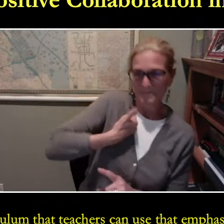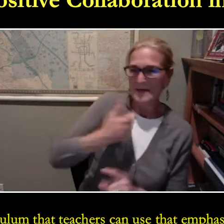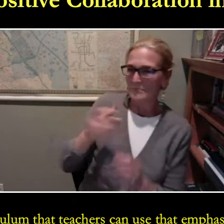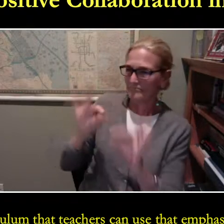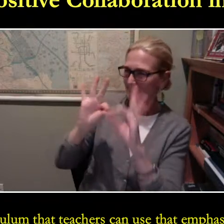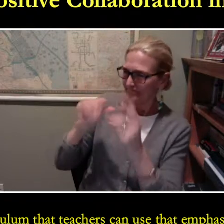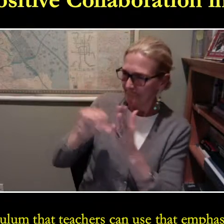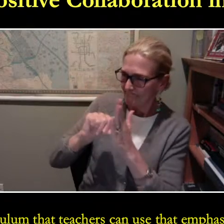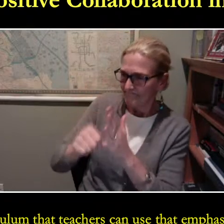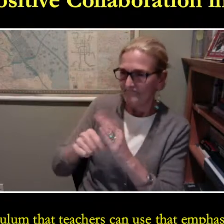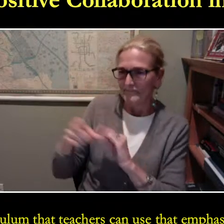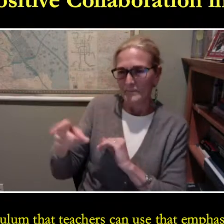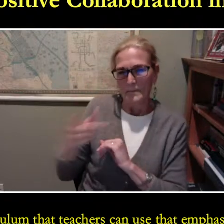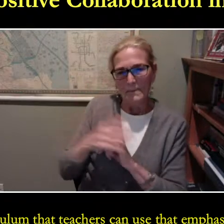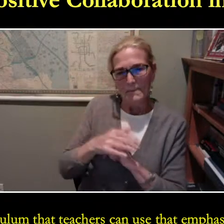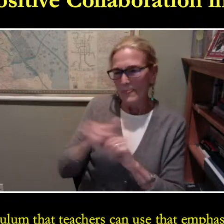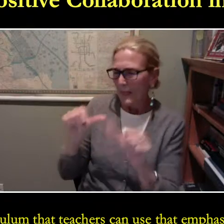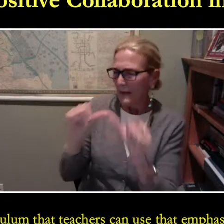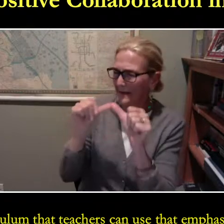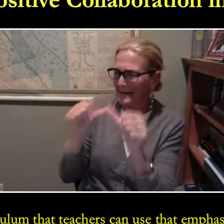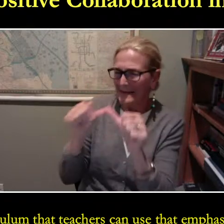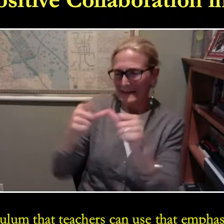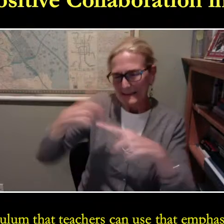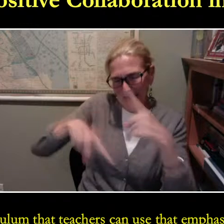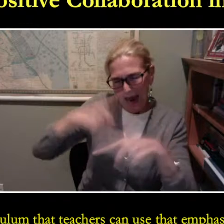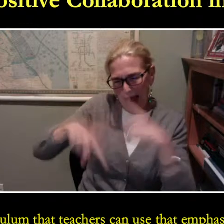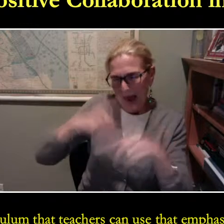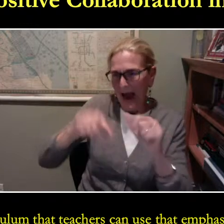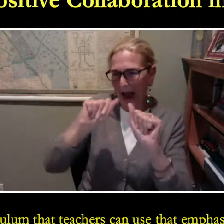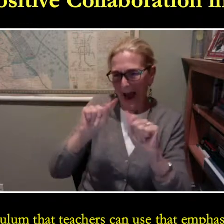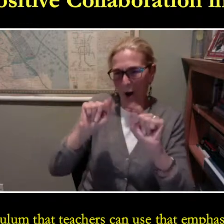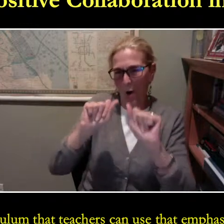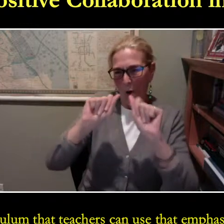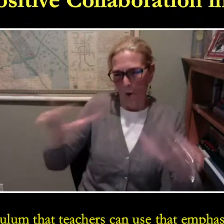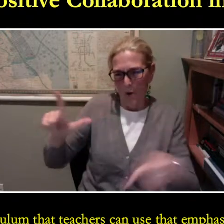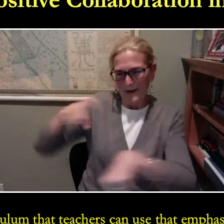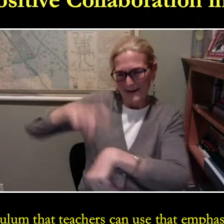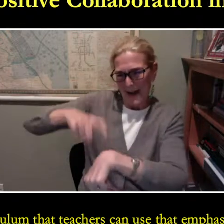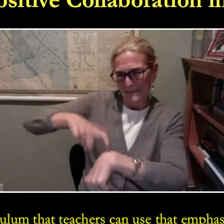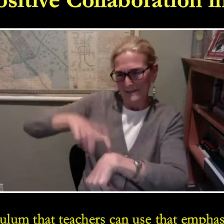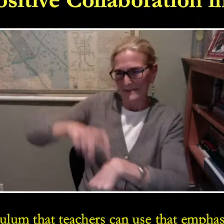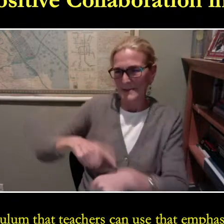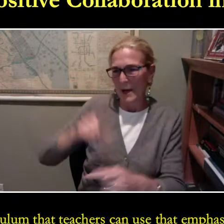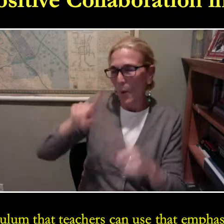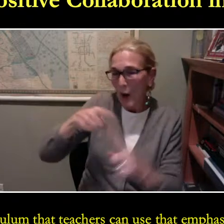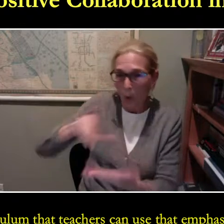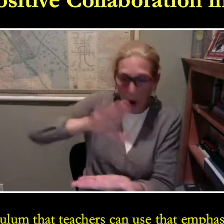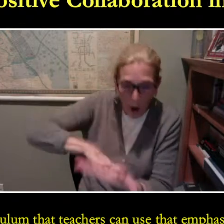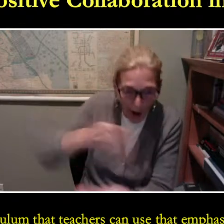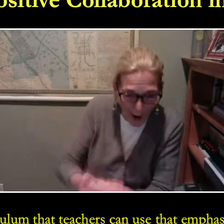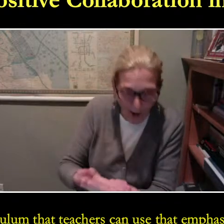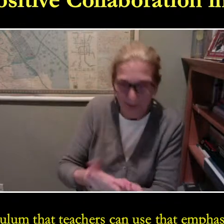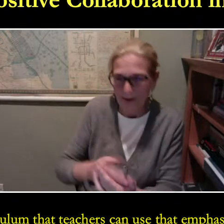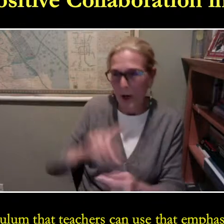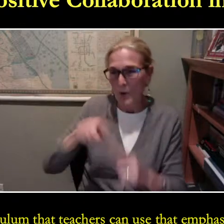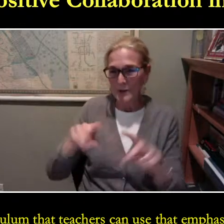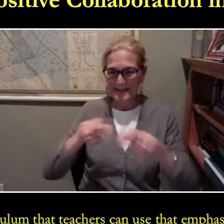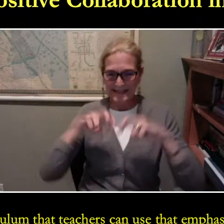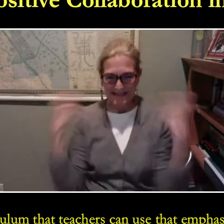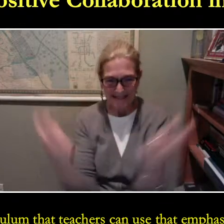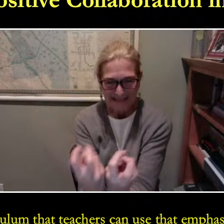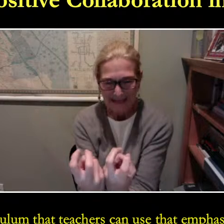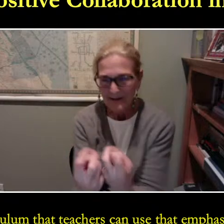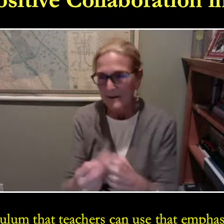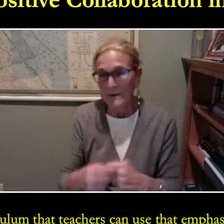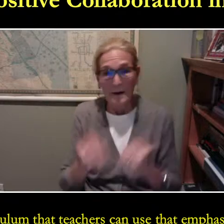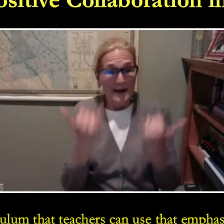need families to know that, and when we're working with them as deaf coaches, to just try to sign at all times as